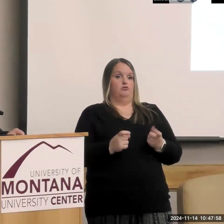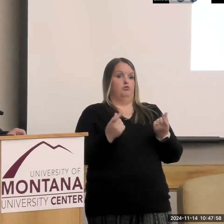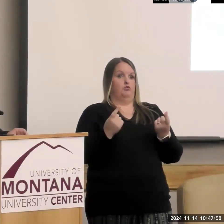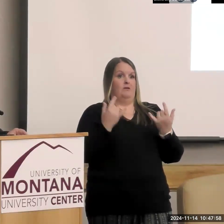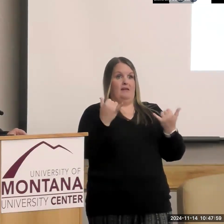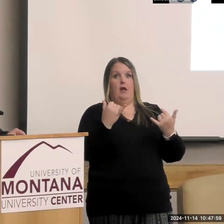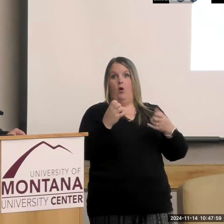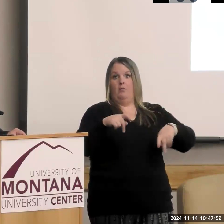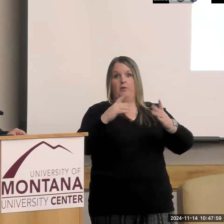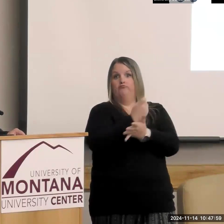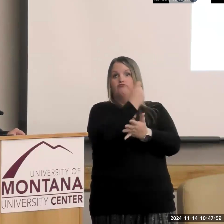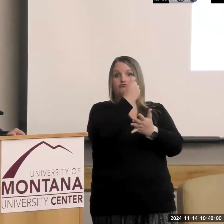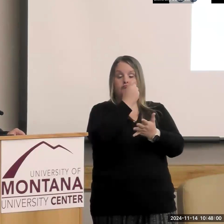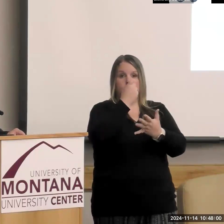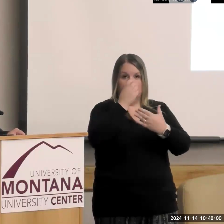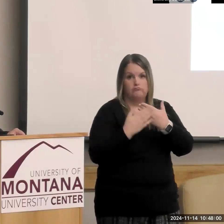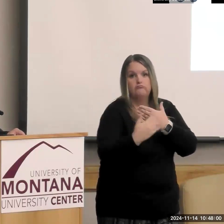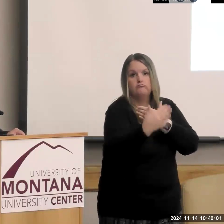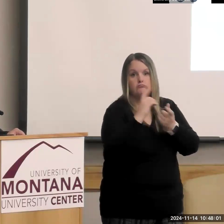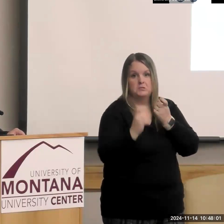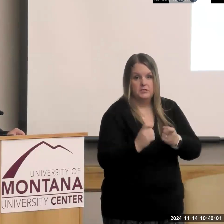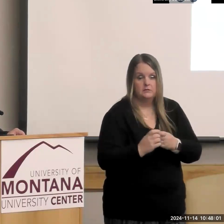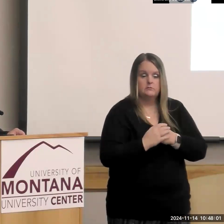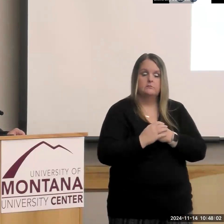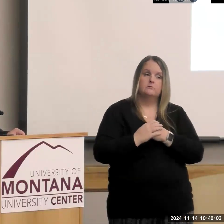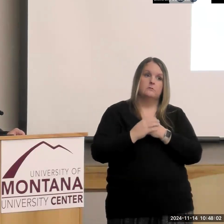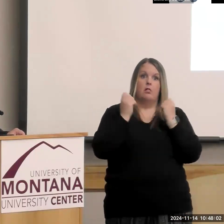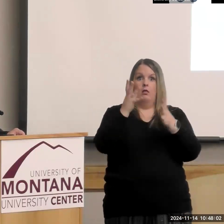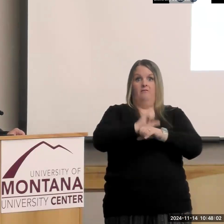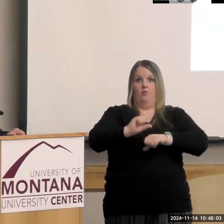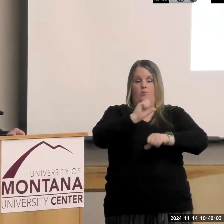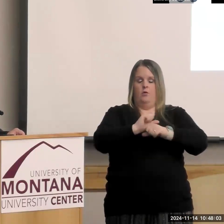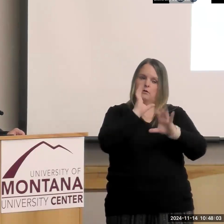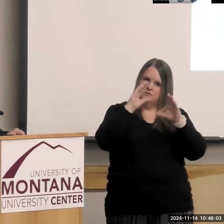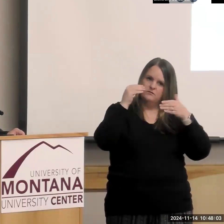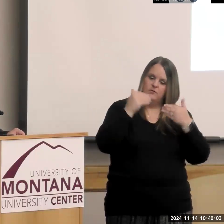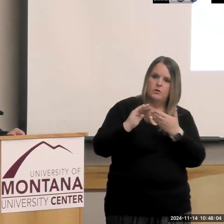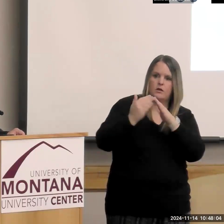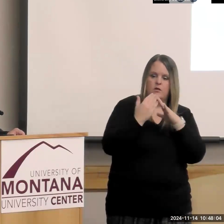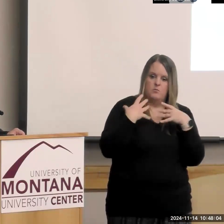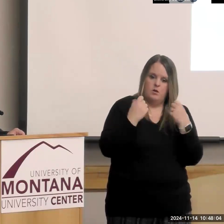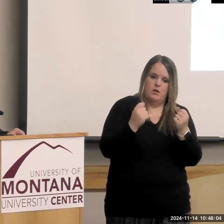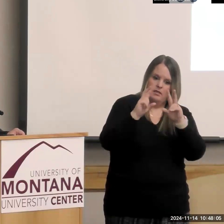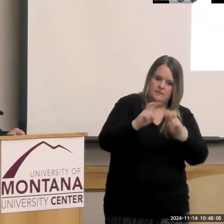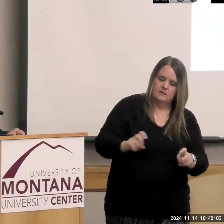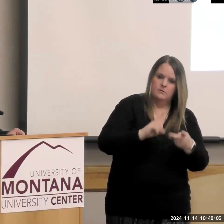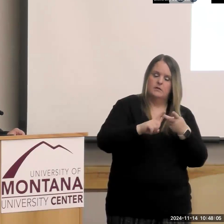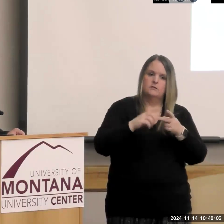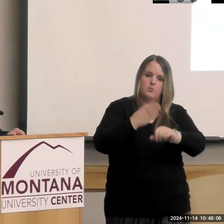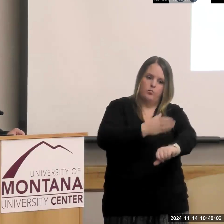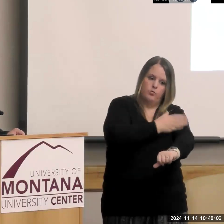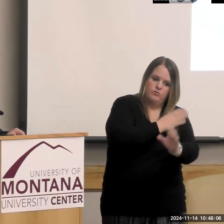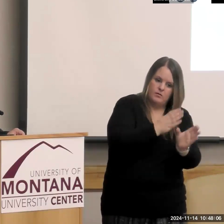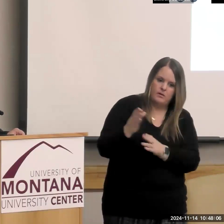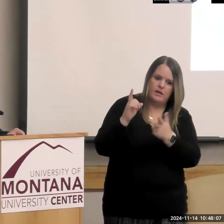the health departments will. A great deal of our time and effort is spent on community health assessments, community health improvement plans, and then the health